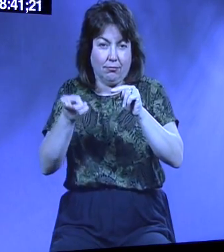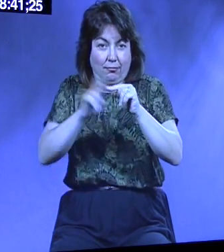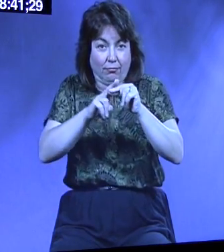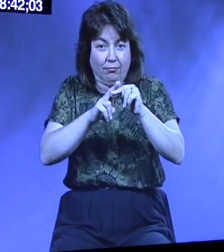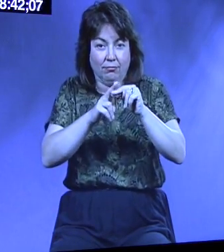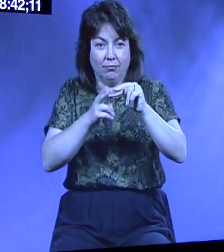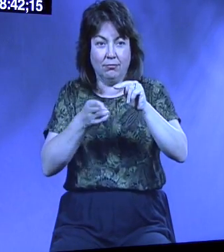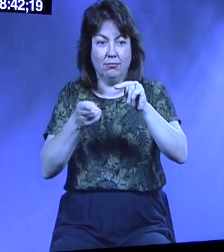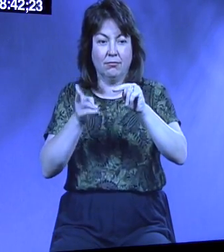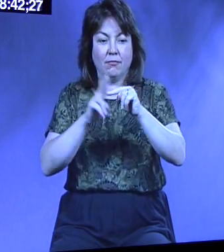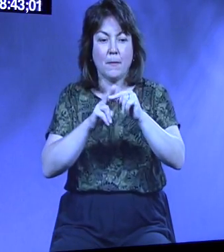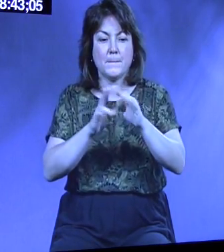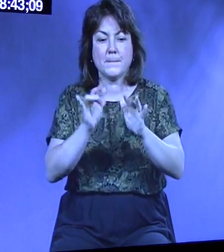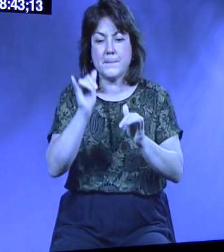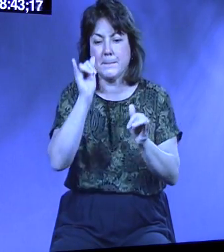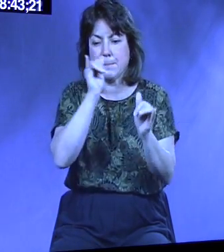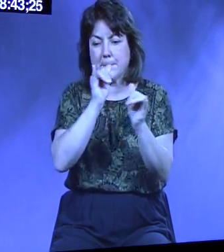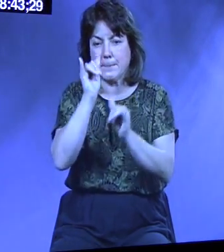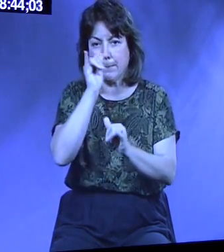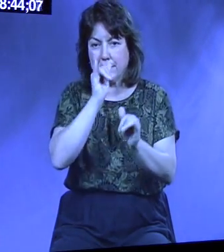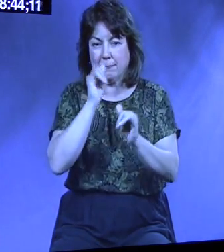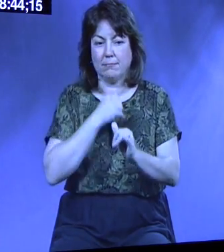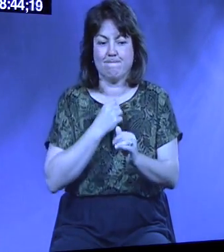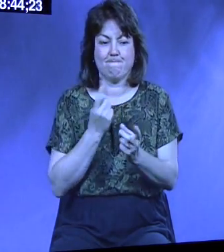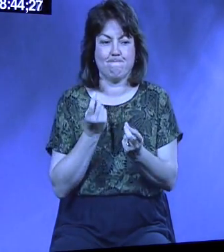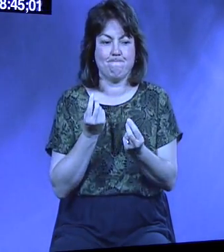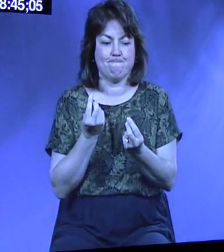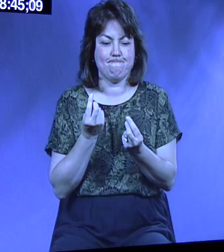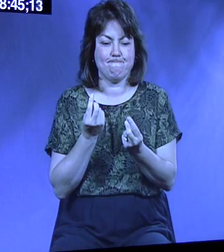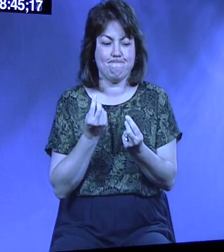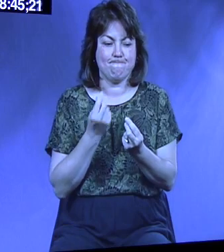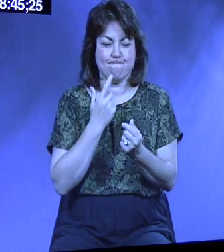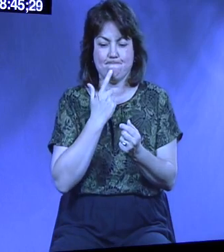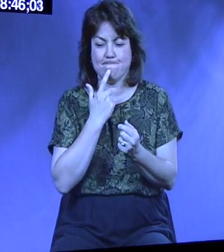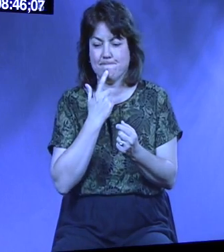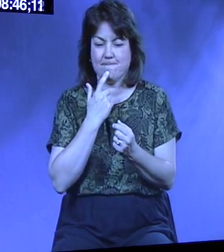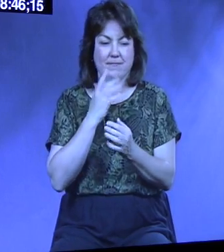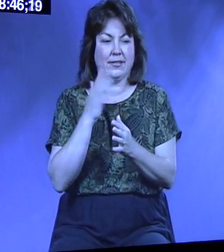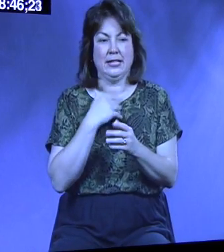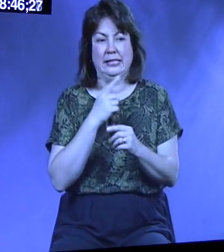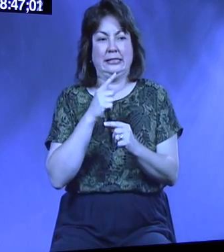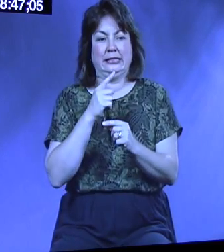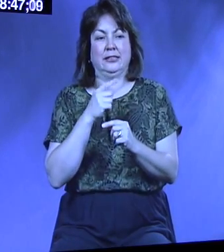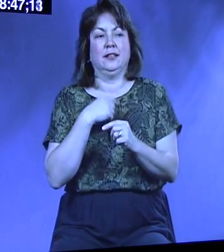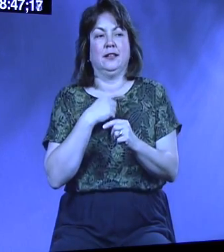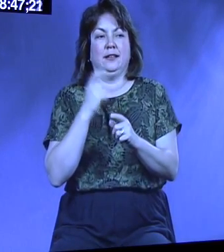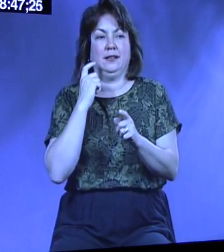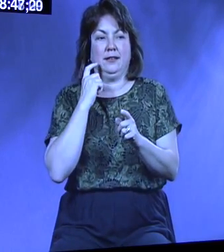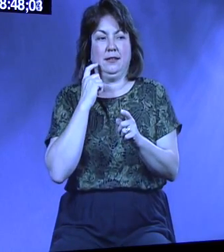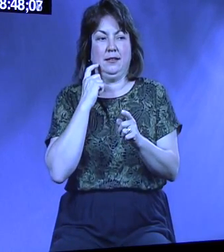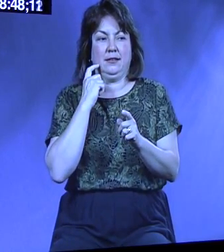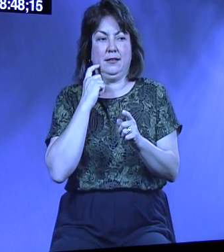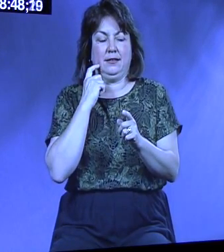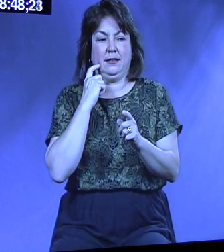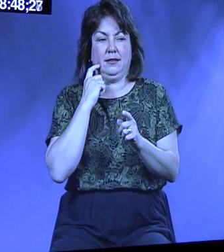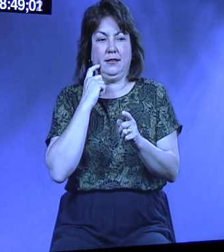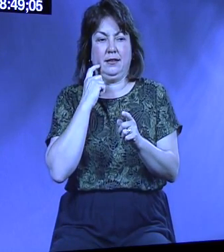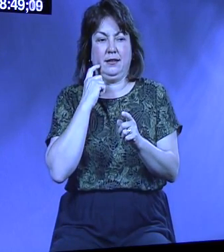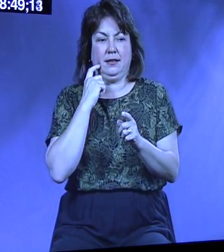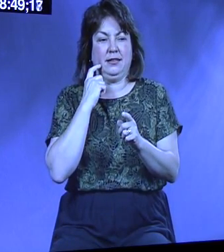trick at all. It just burned. And I had to think